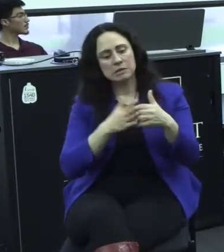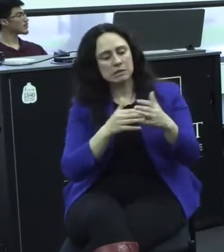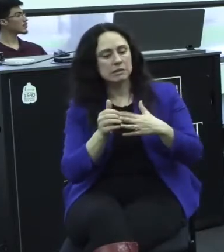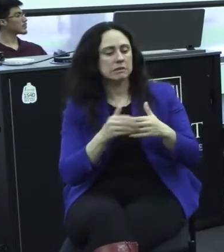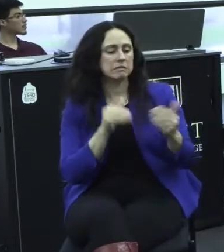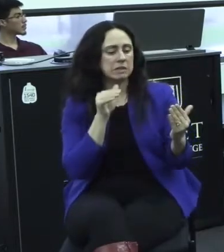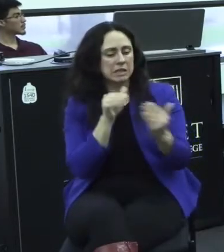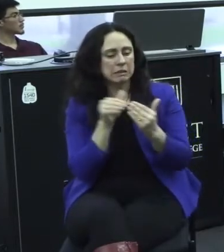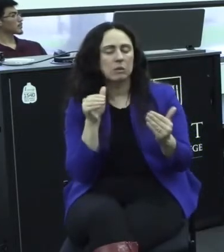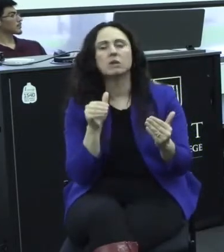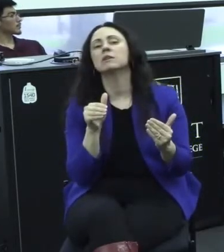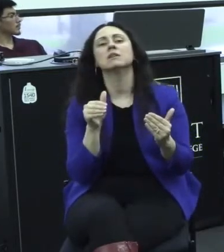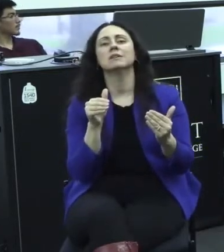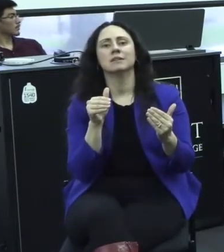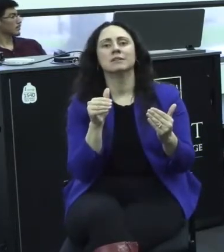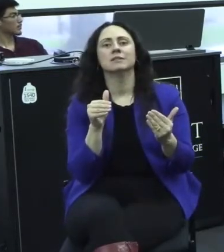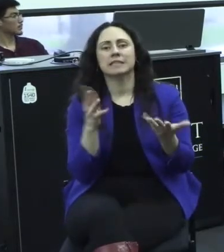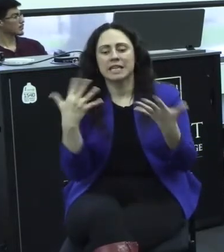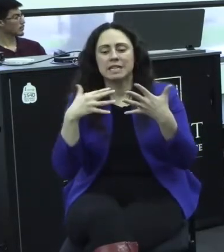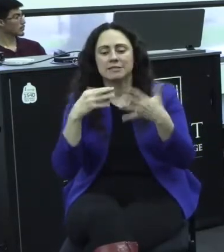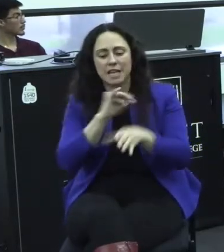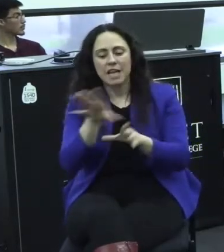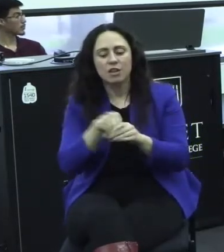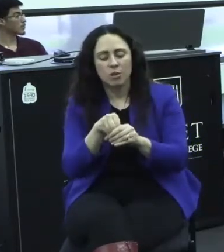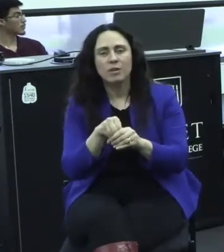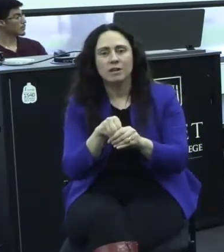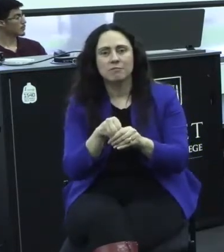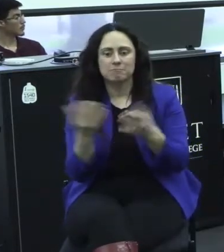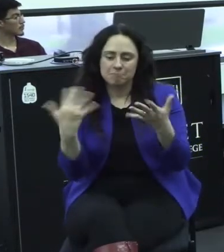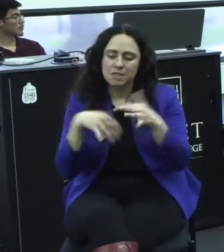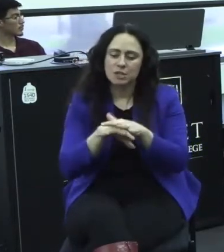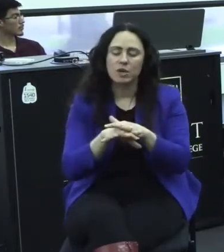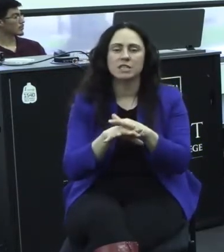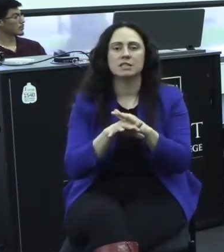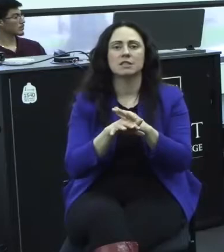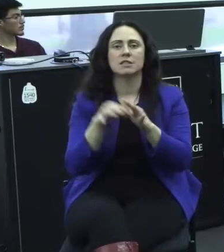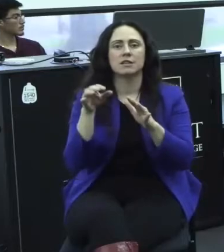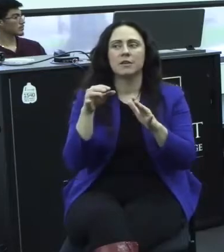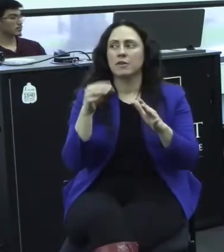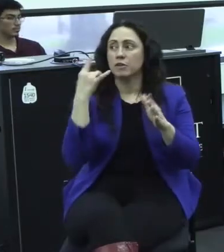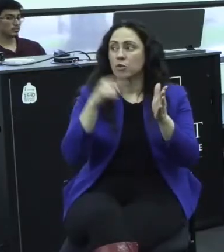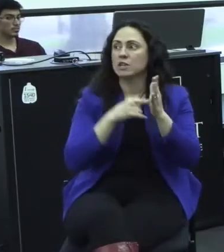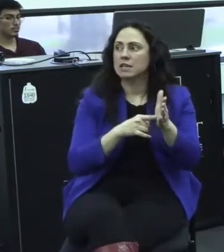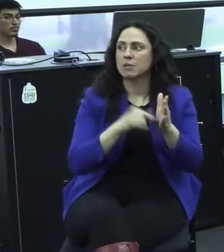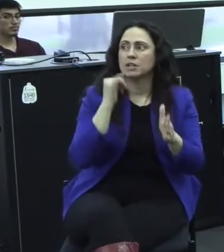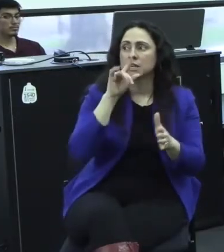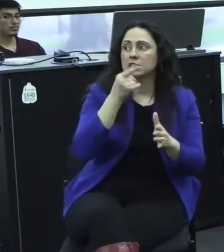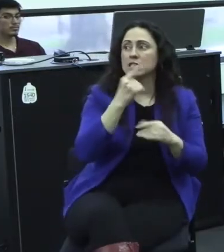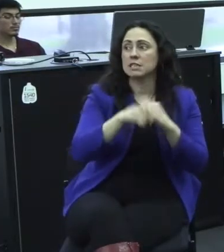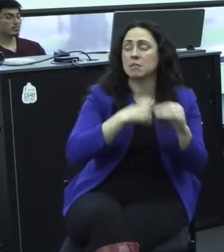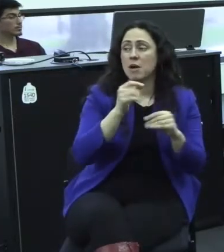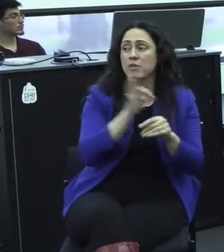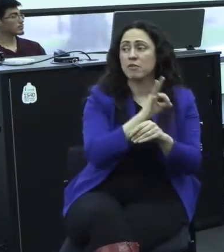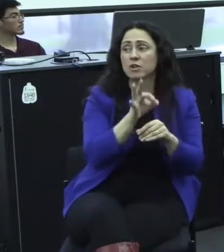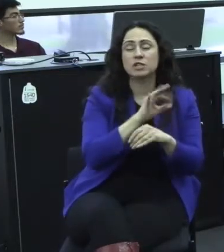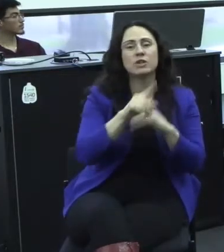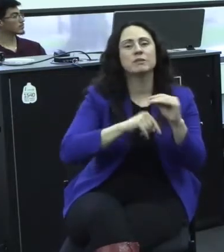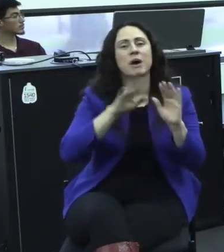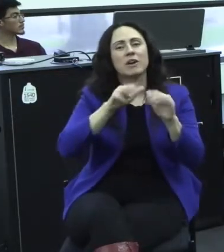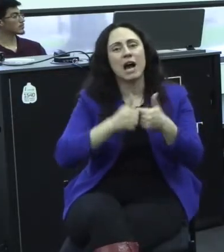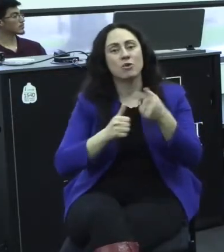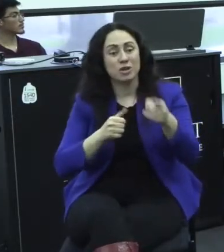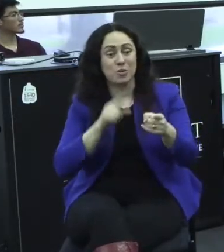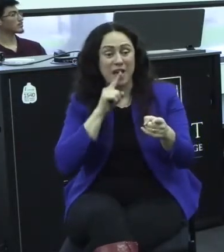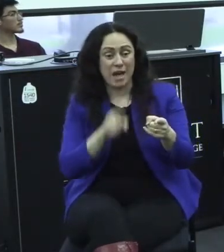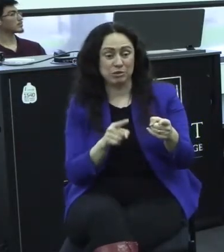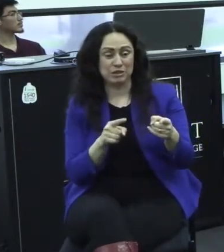equitable and there's integration within each environment. And for example, in here, it's not just about the furniture, it's about how you